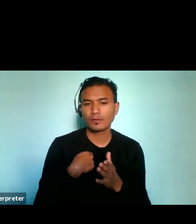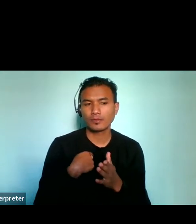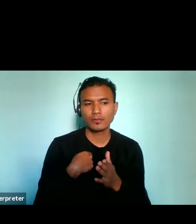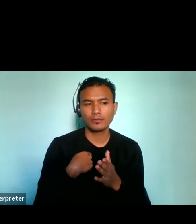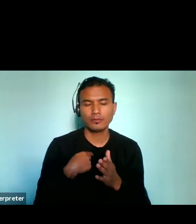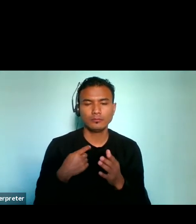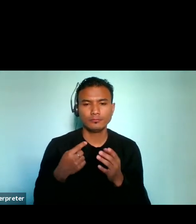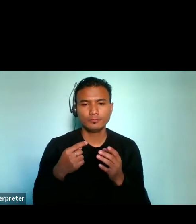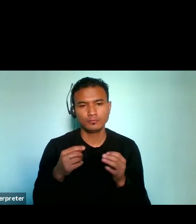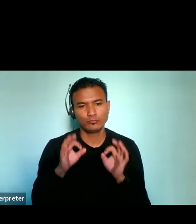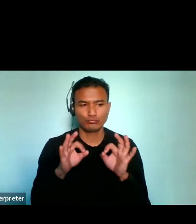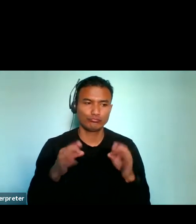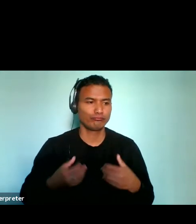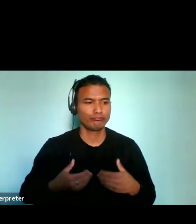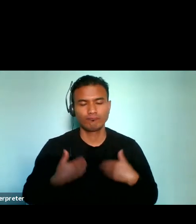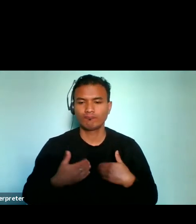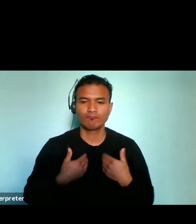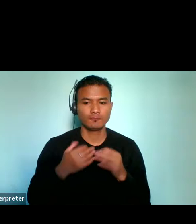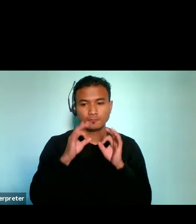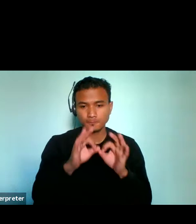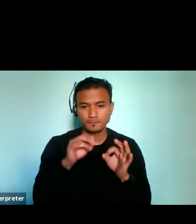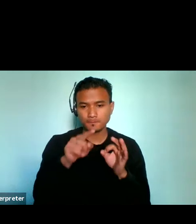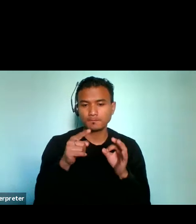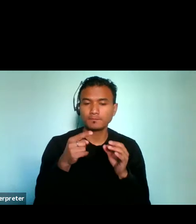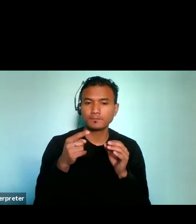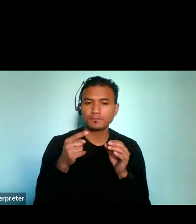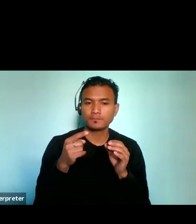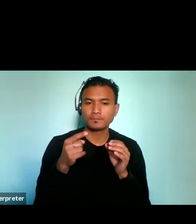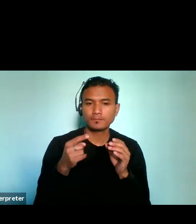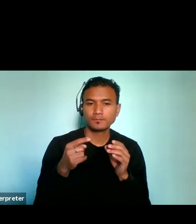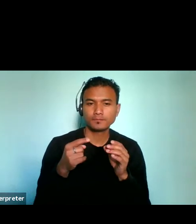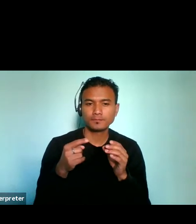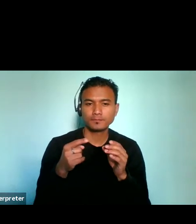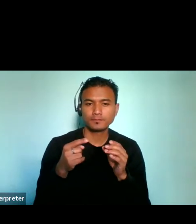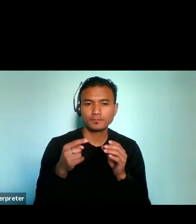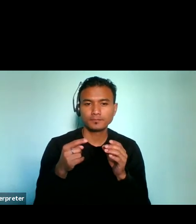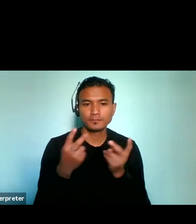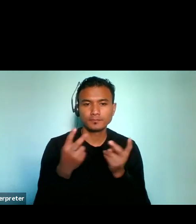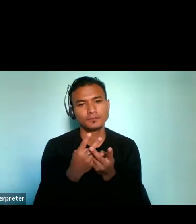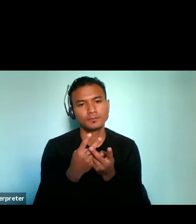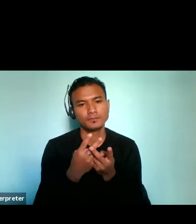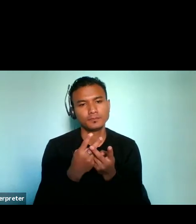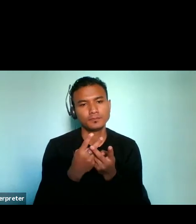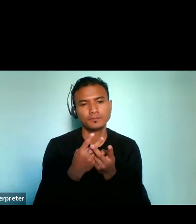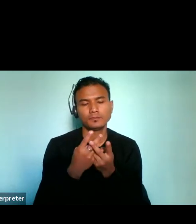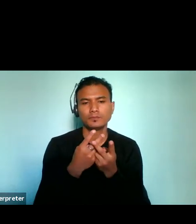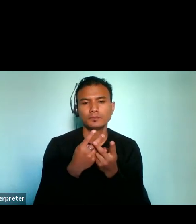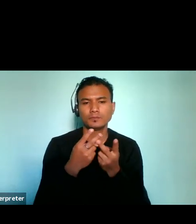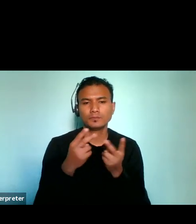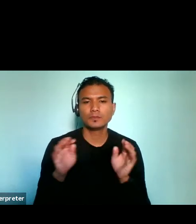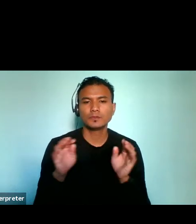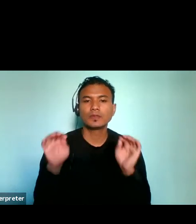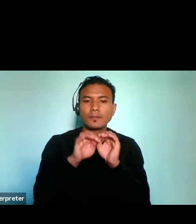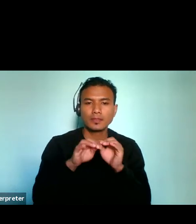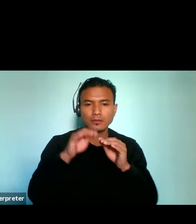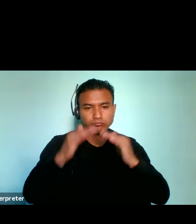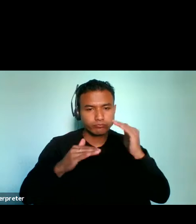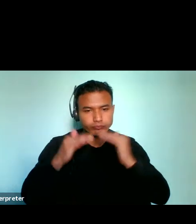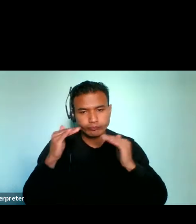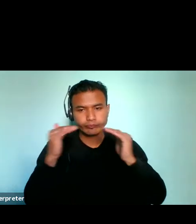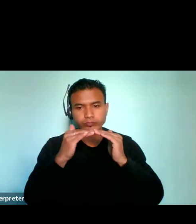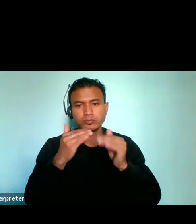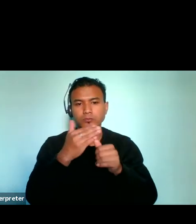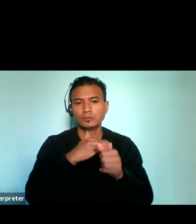progress we have made in terms of the kind of presentation and the quality, as Mike was also observing, for example, on the